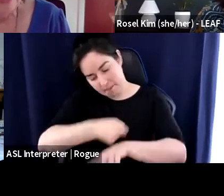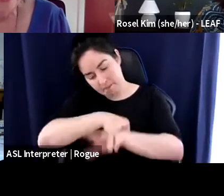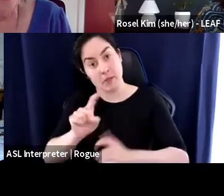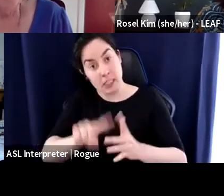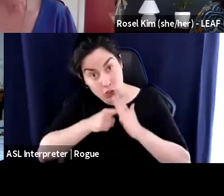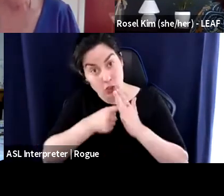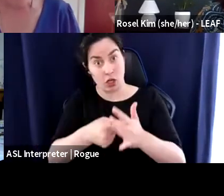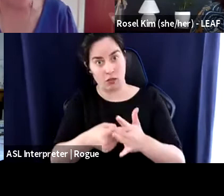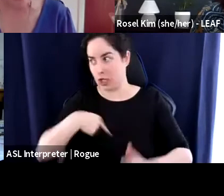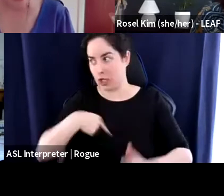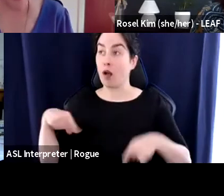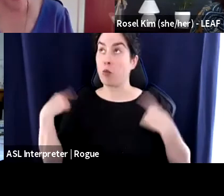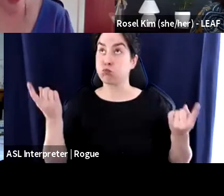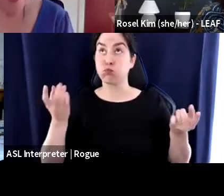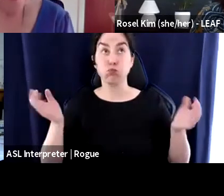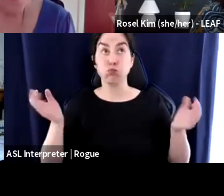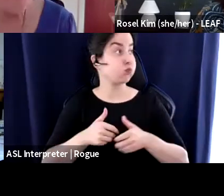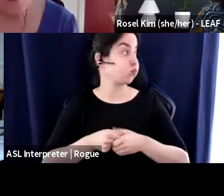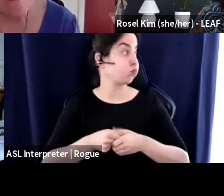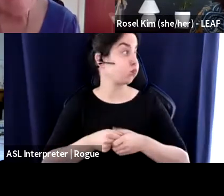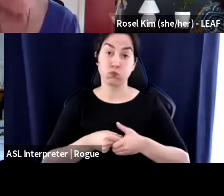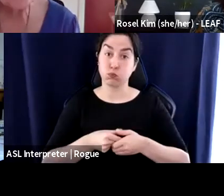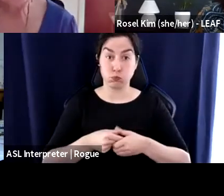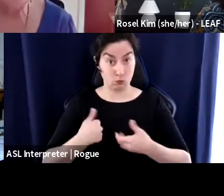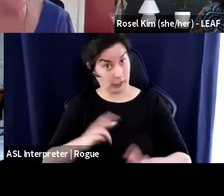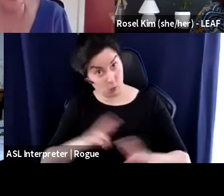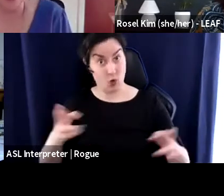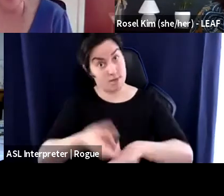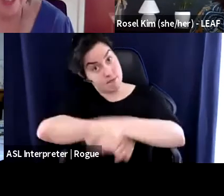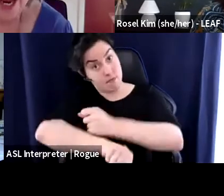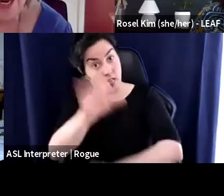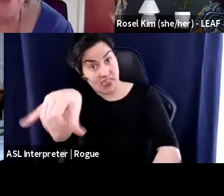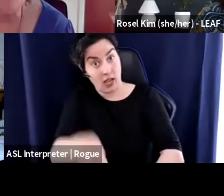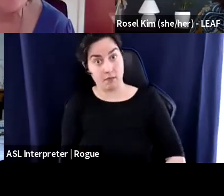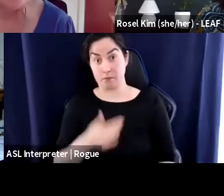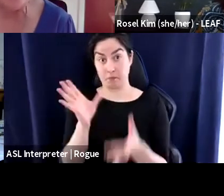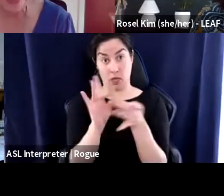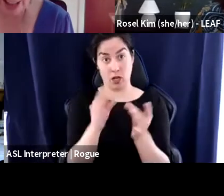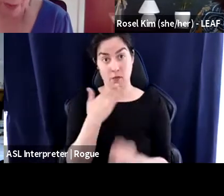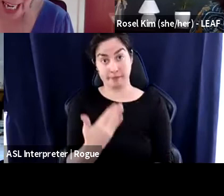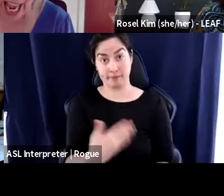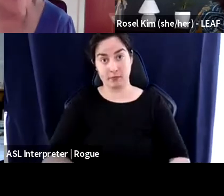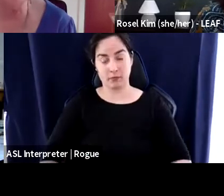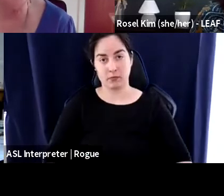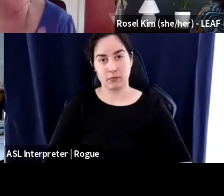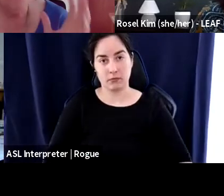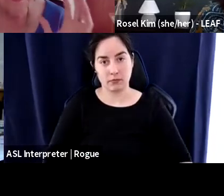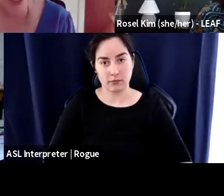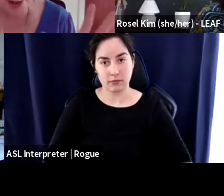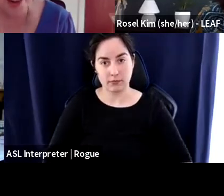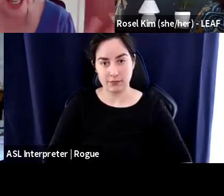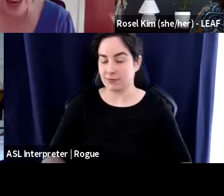So, yeah, everybody pull up your bootstraps. That's what I say. Thank you. And we count on